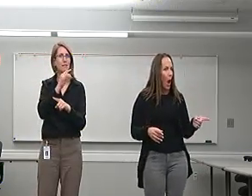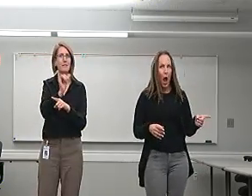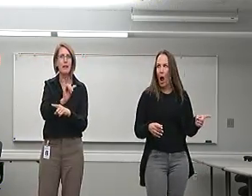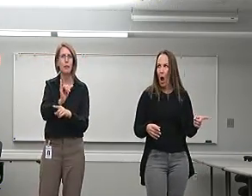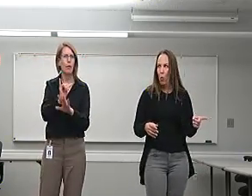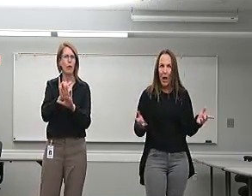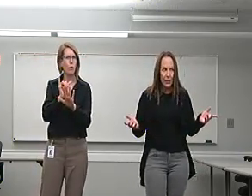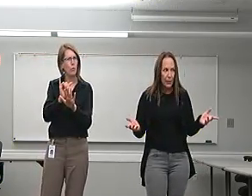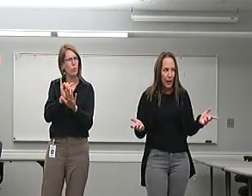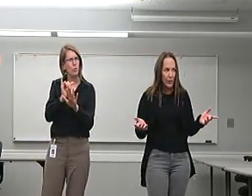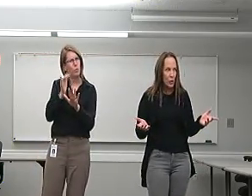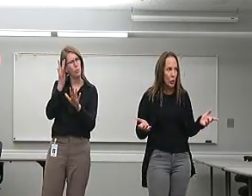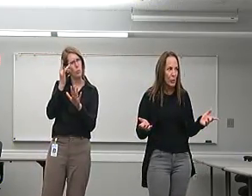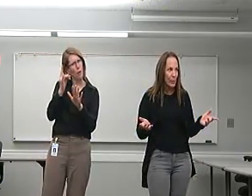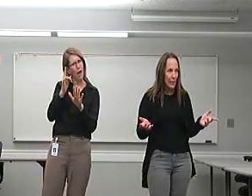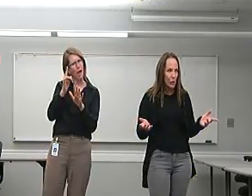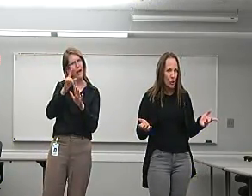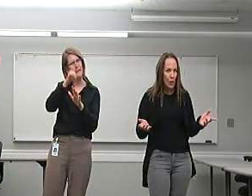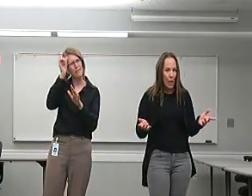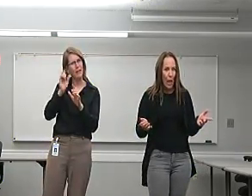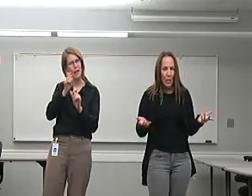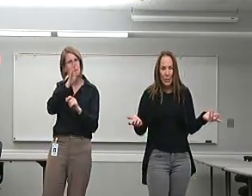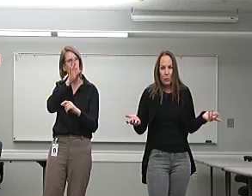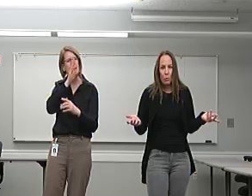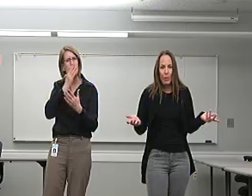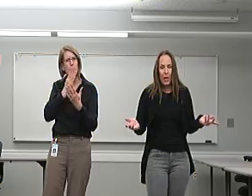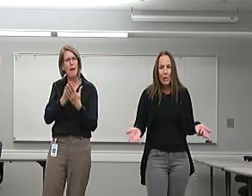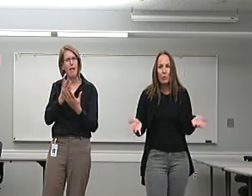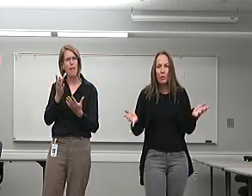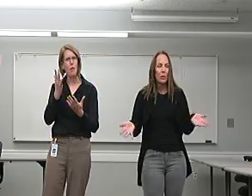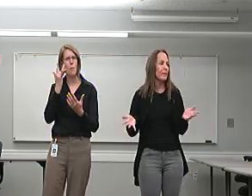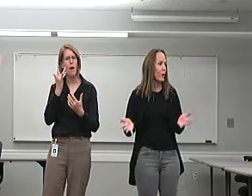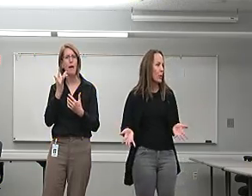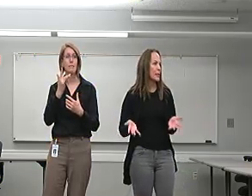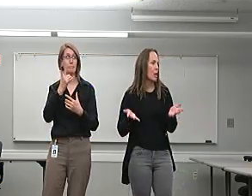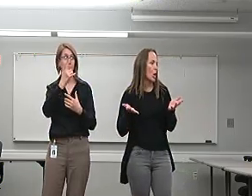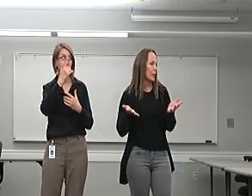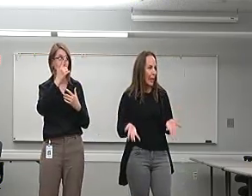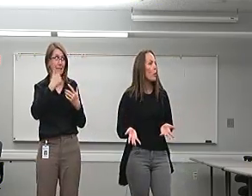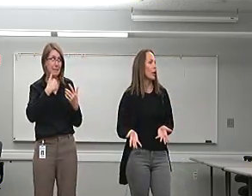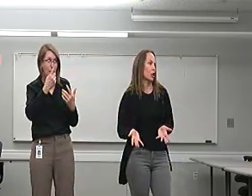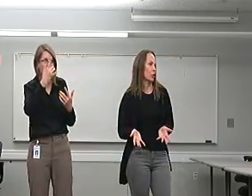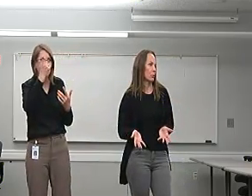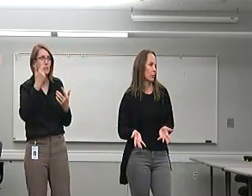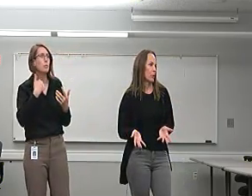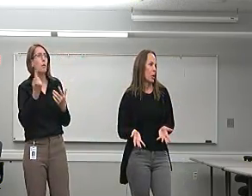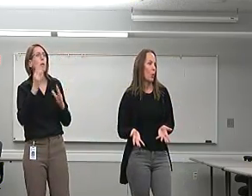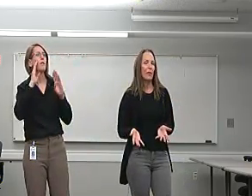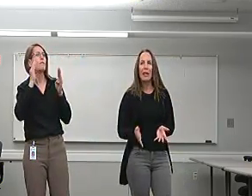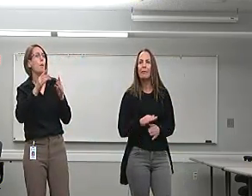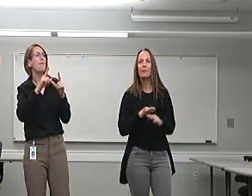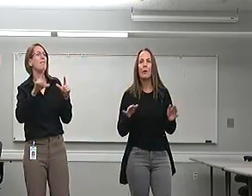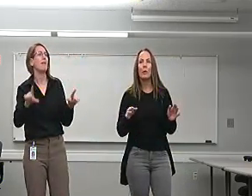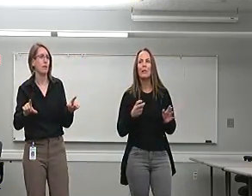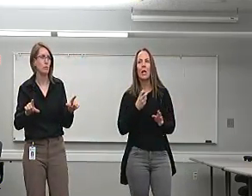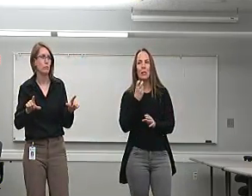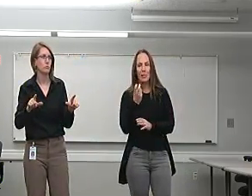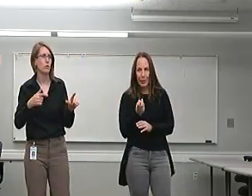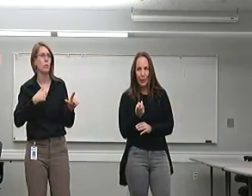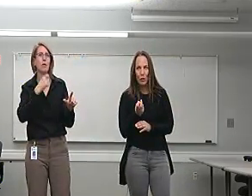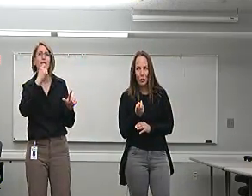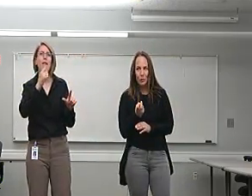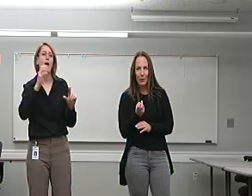Leah have such good speech? And I said, because we've only focused on language. We've never focused on speech.